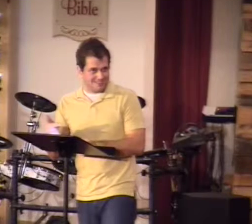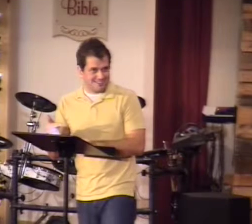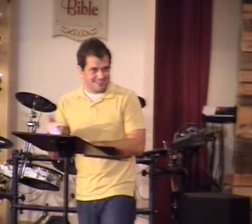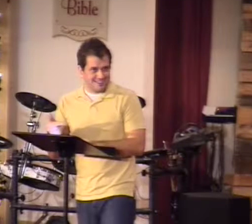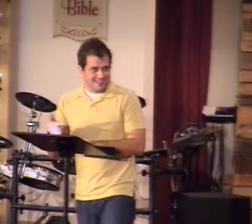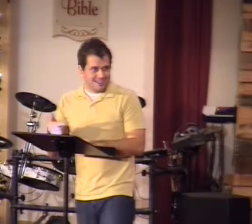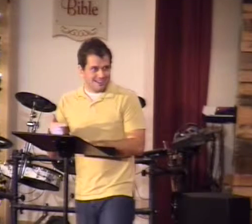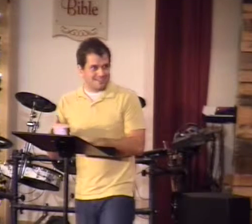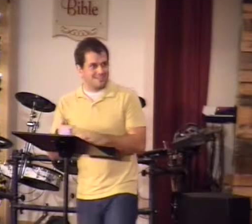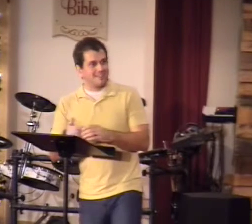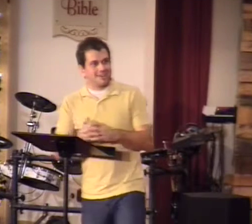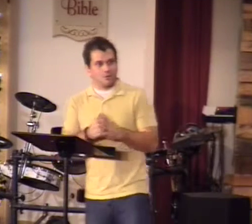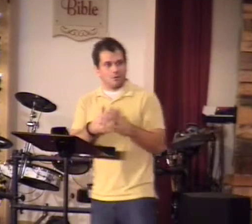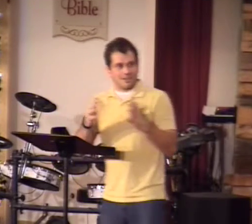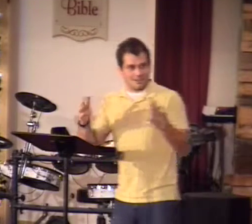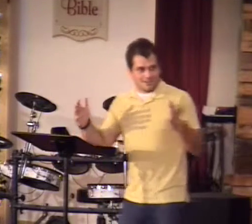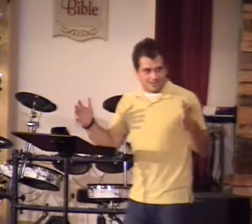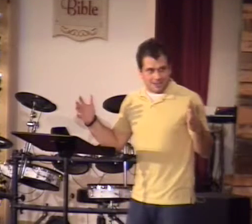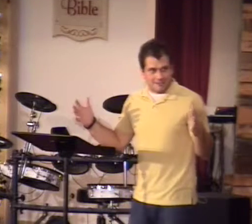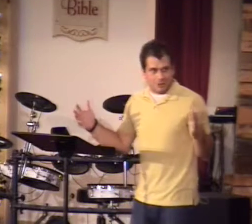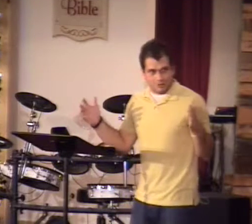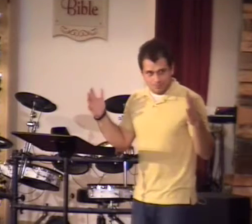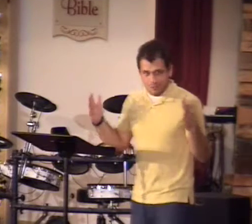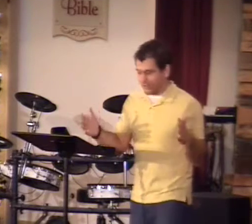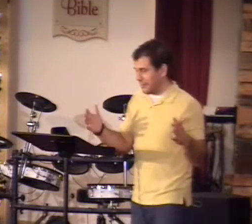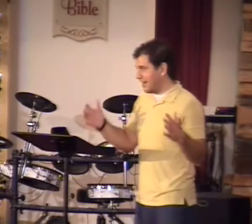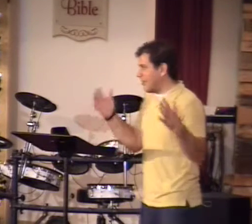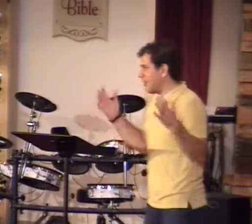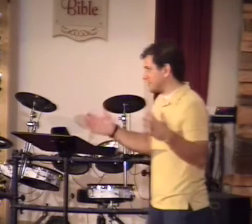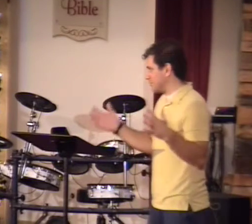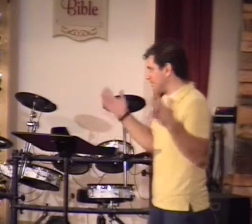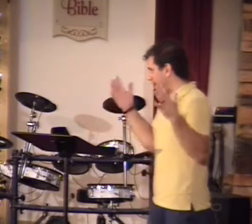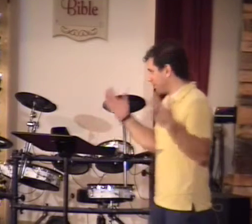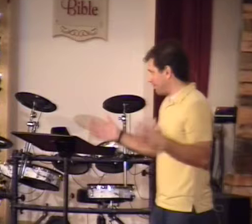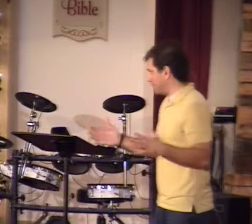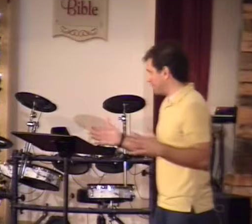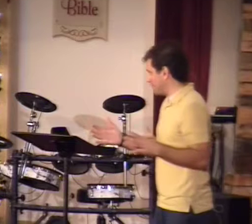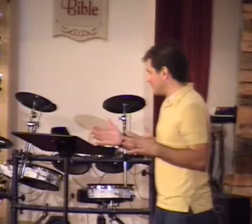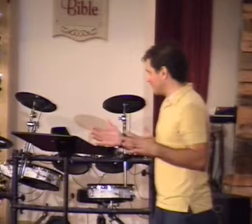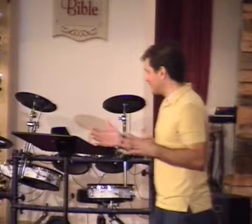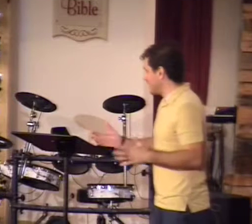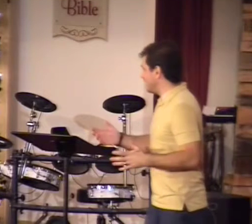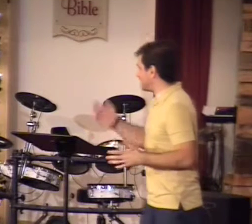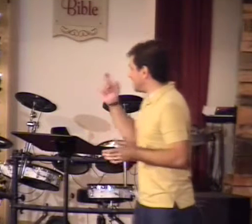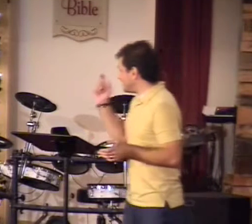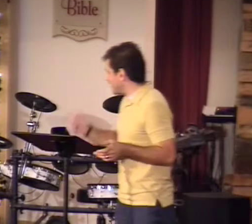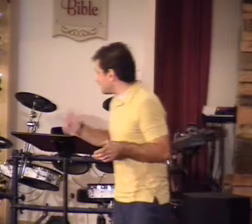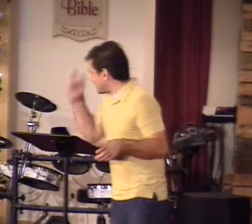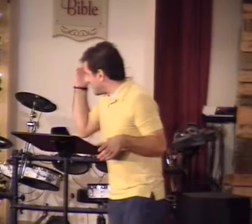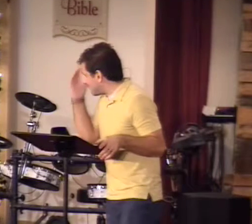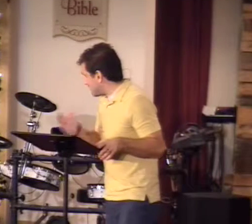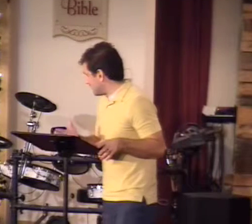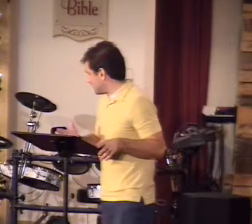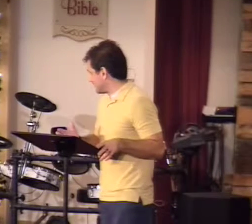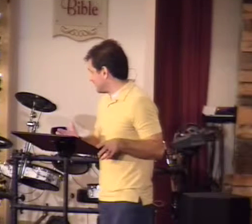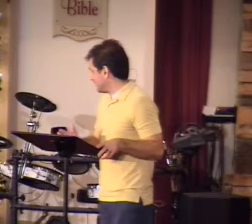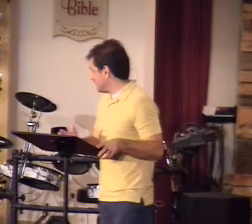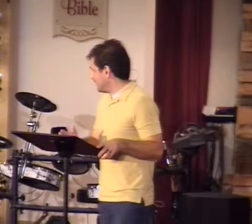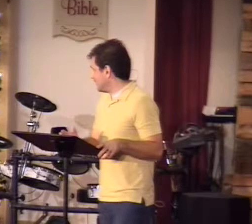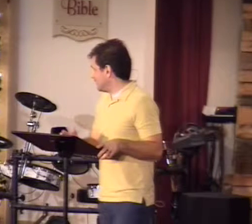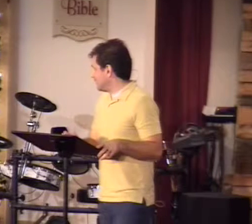was. It doesn't say that he wrote a 10-volume book about how awesome and thankful he was. It said he stopped and gave